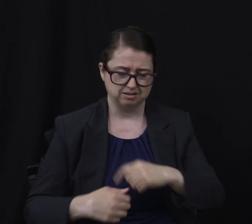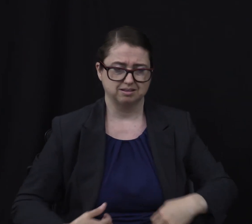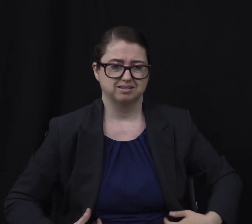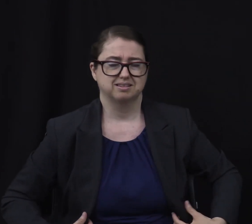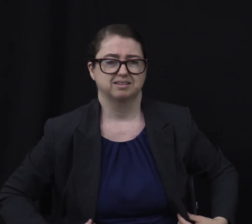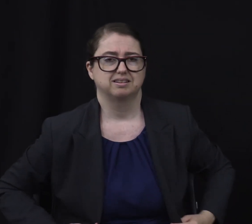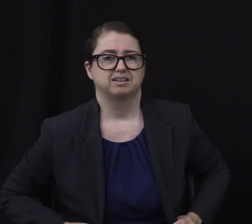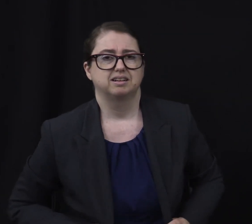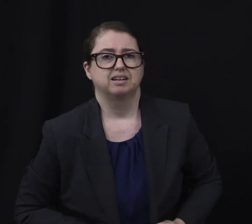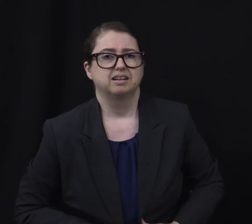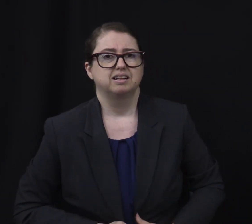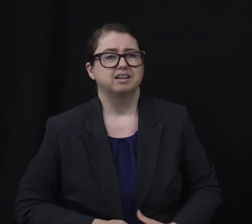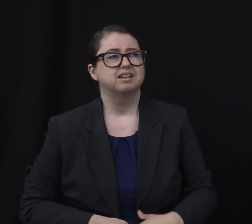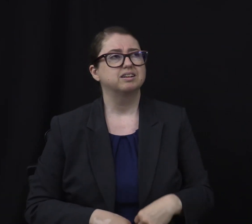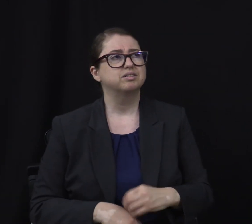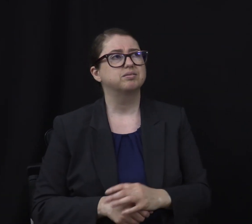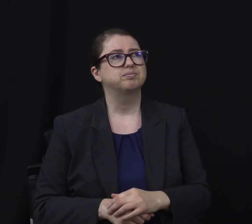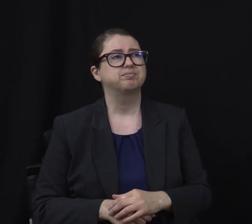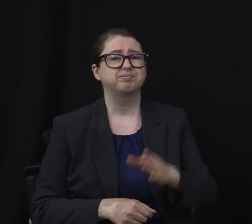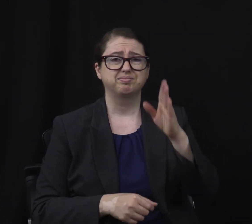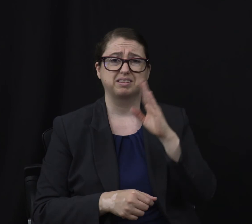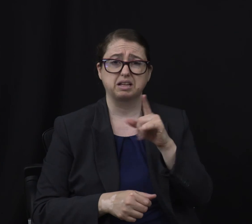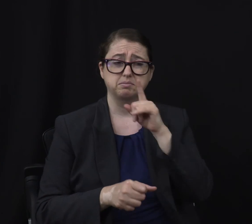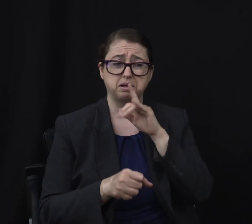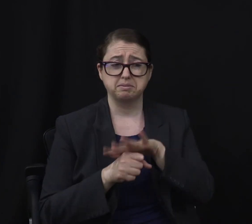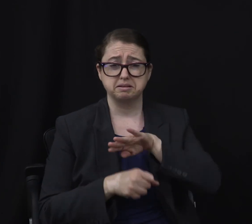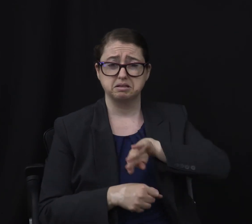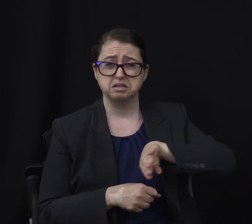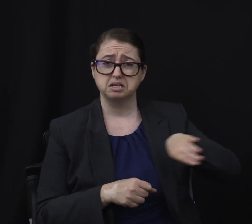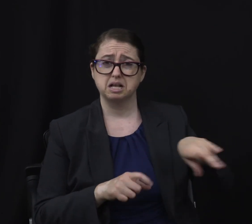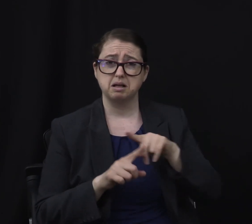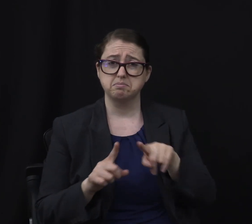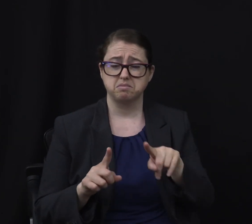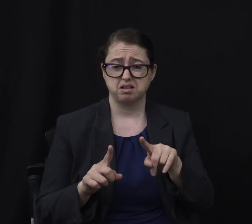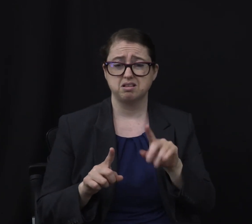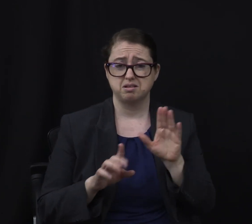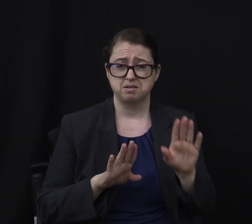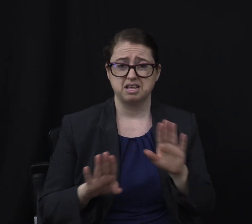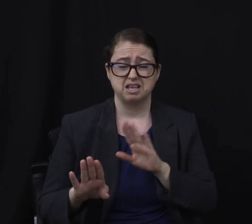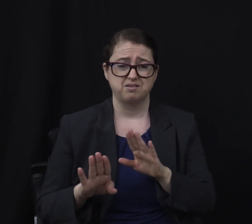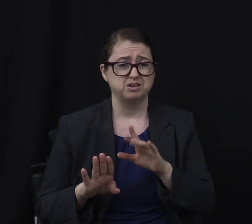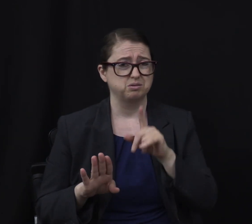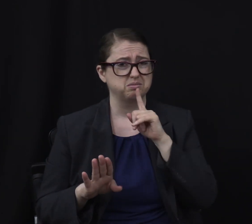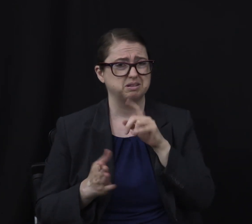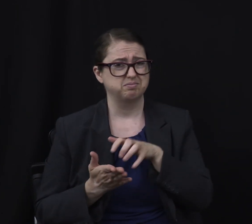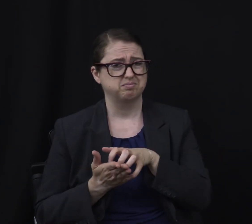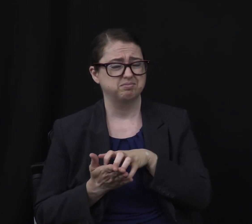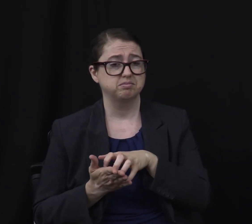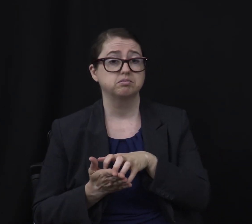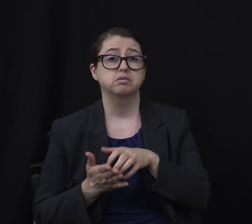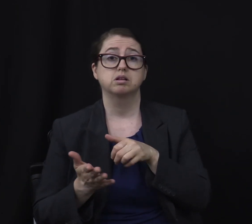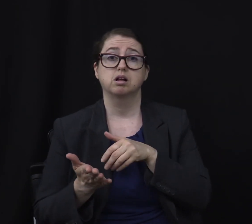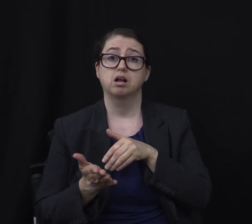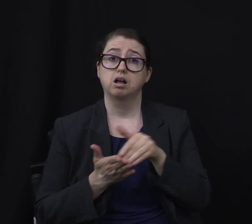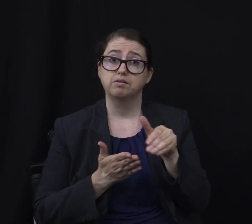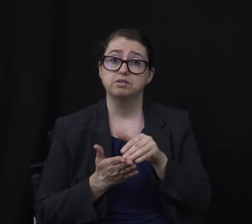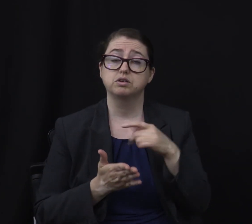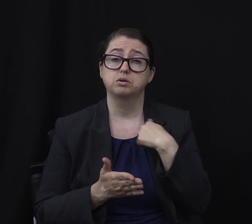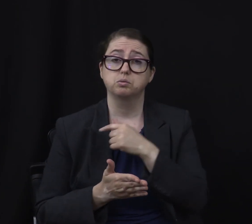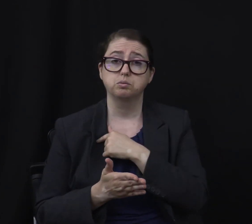God to the side in acts of cowardice, because the reality is that many of us are simply too afraid.